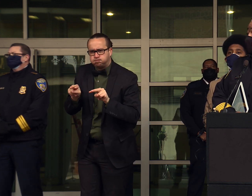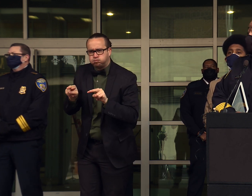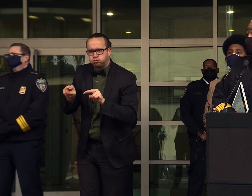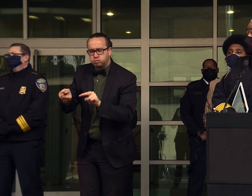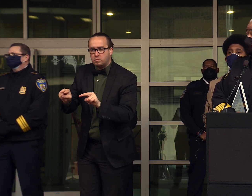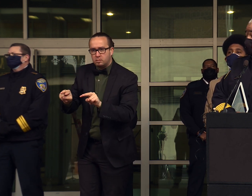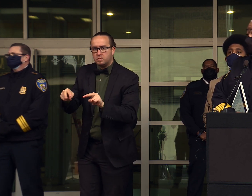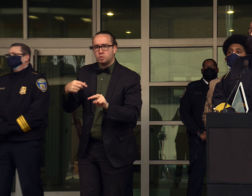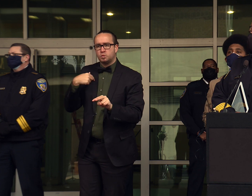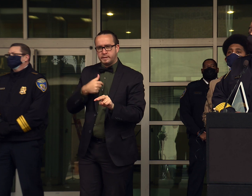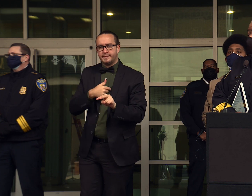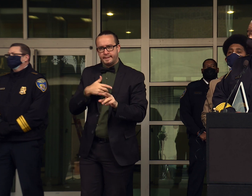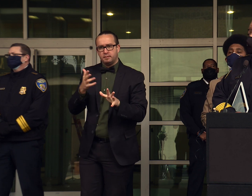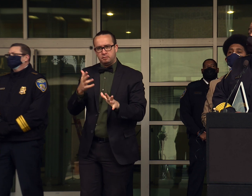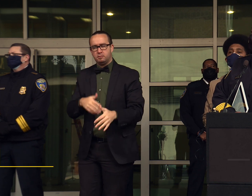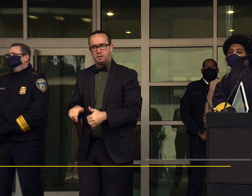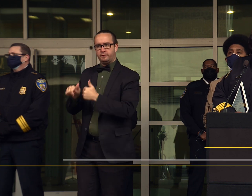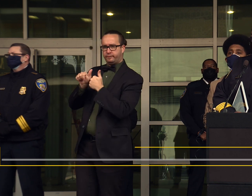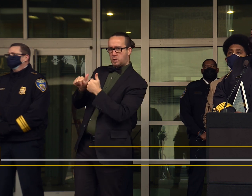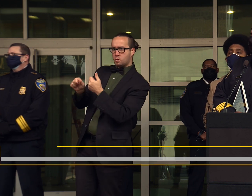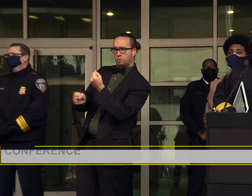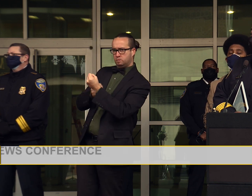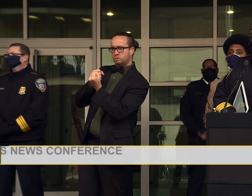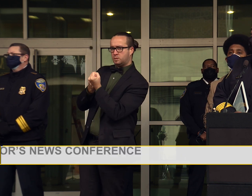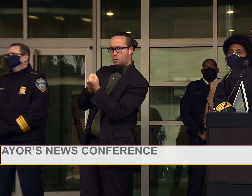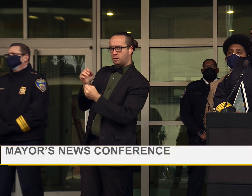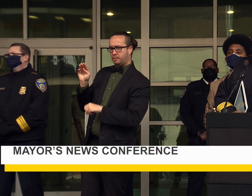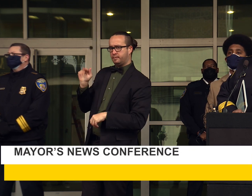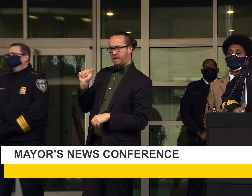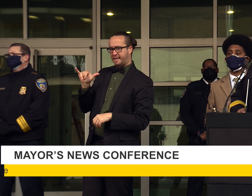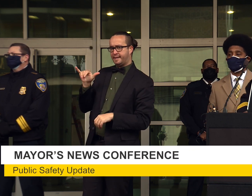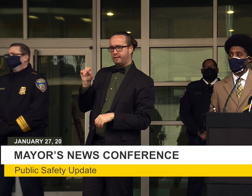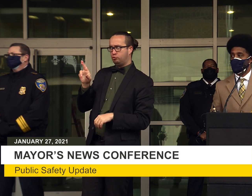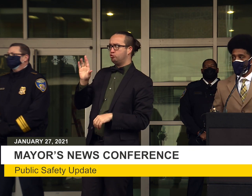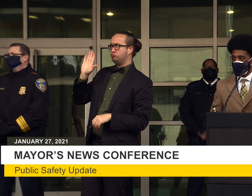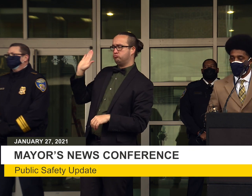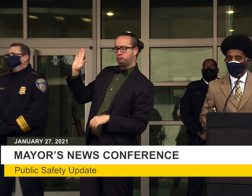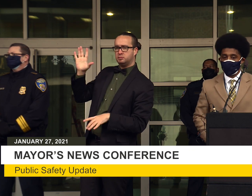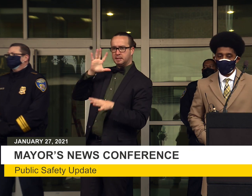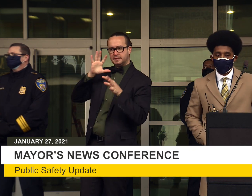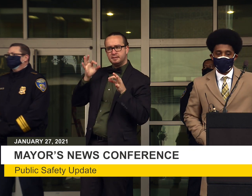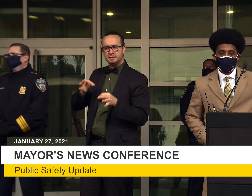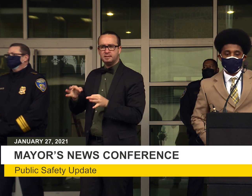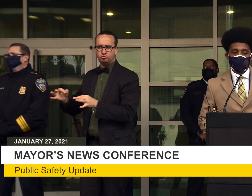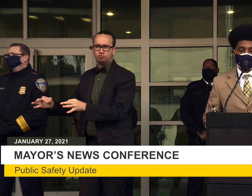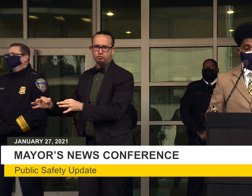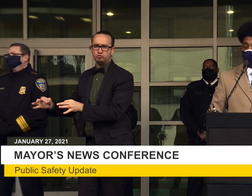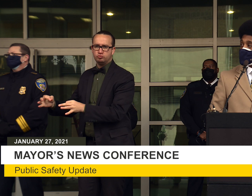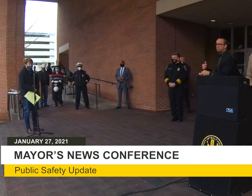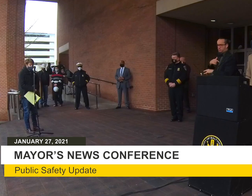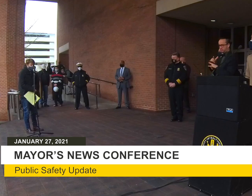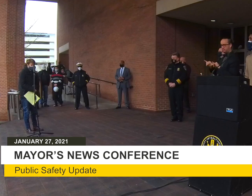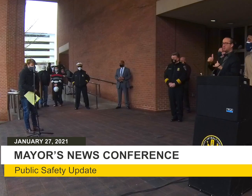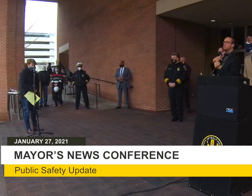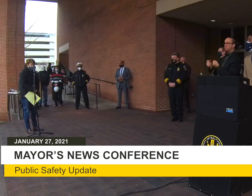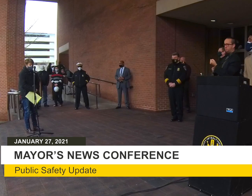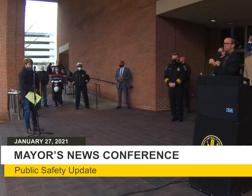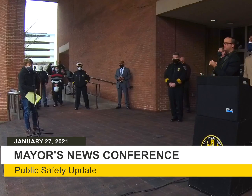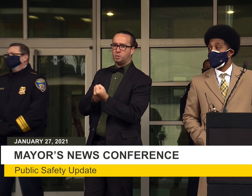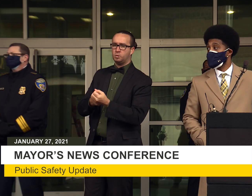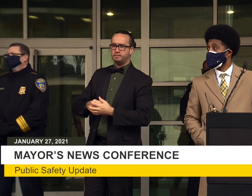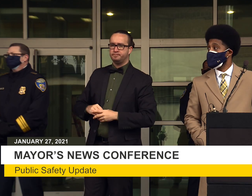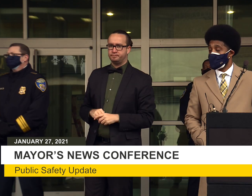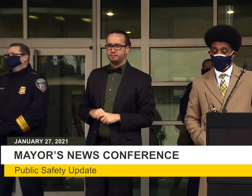would look at what zones are appropriate for us to have this strategy in. And just a COVID-related question, if we can. Can we do